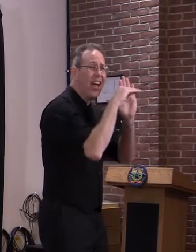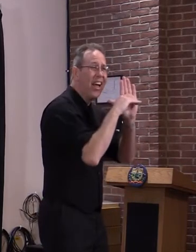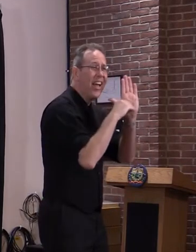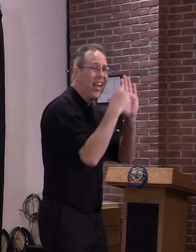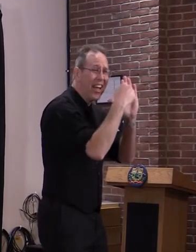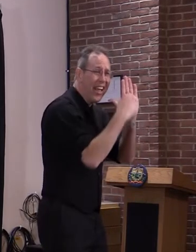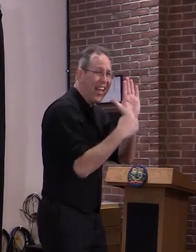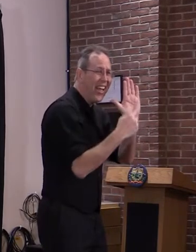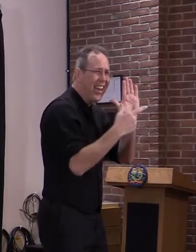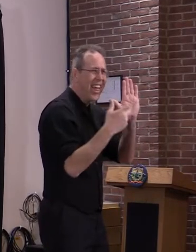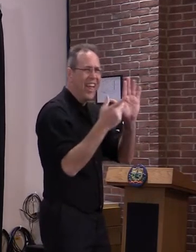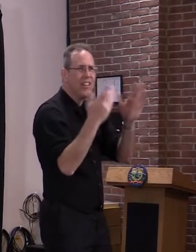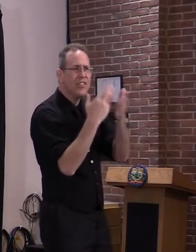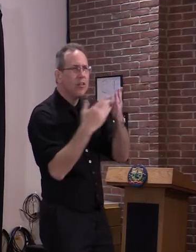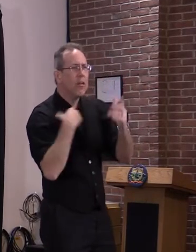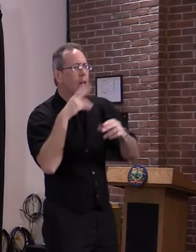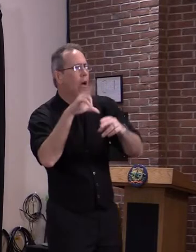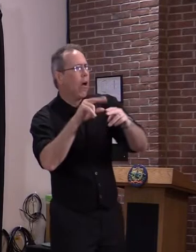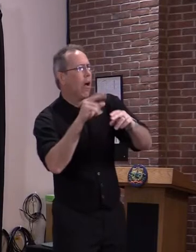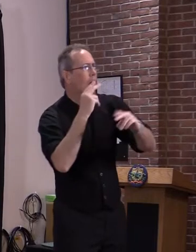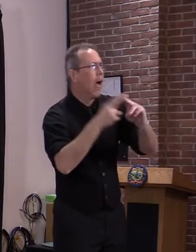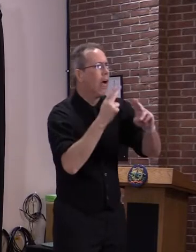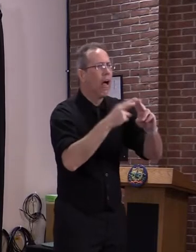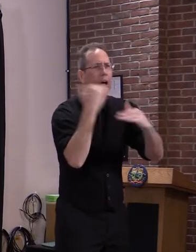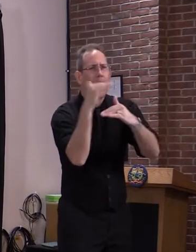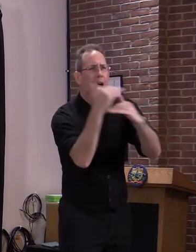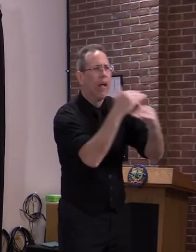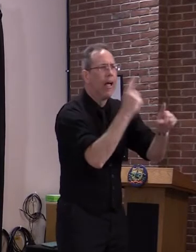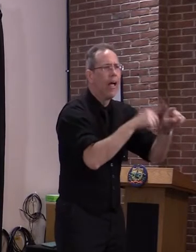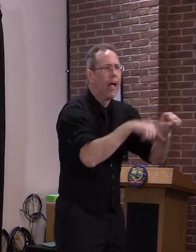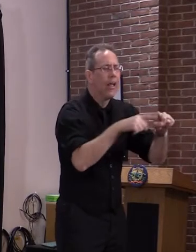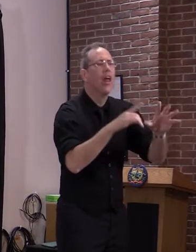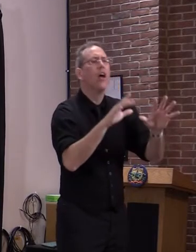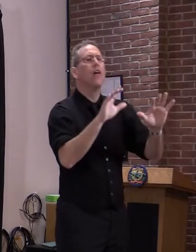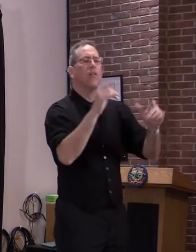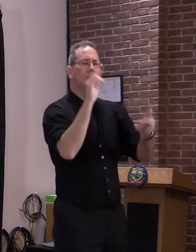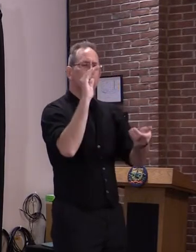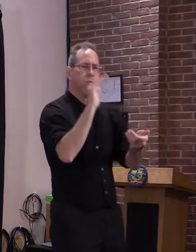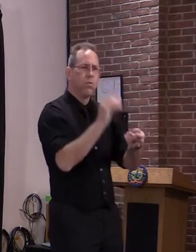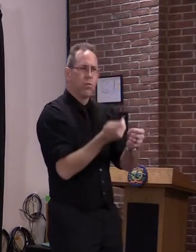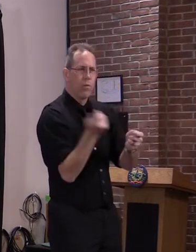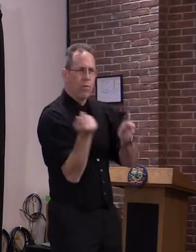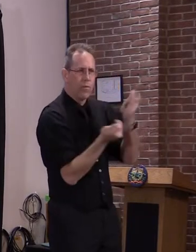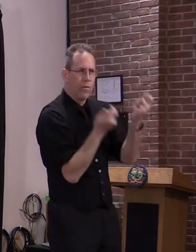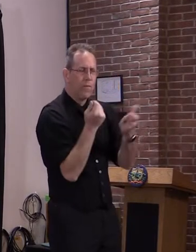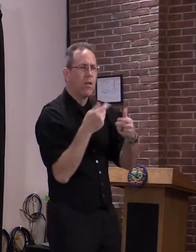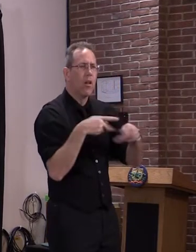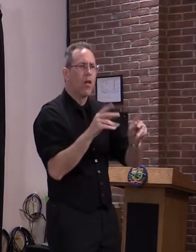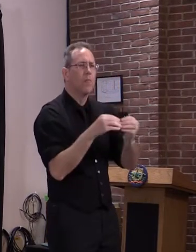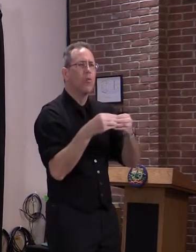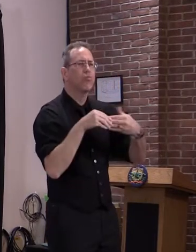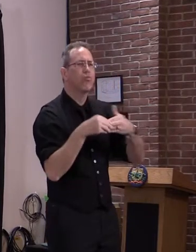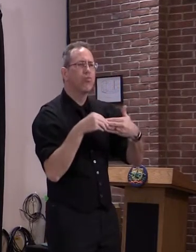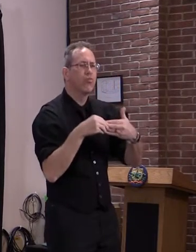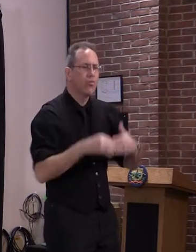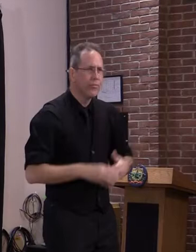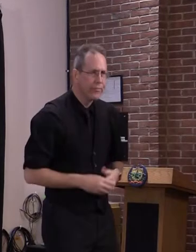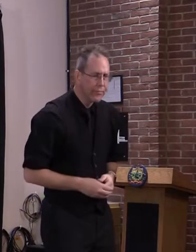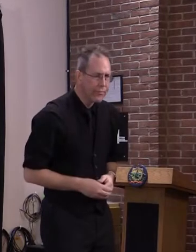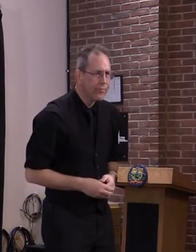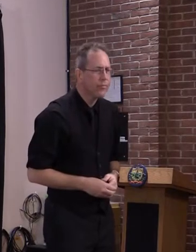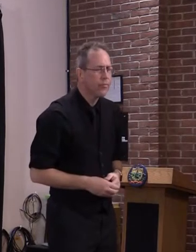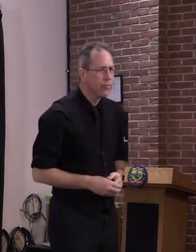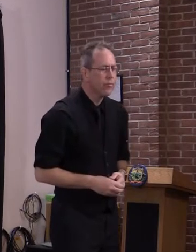in our lives, so we can focus on recovering from the setbacks caused by the pandemic. As we've